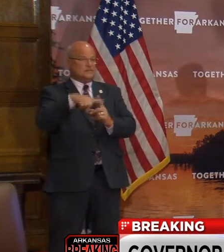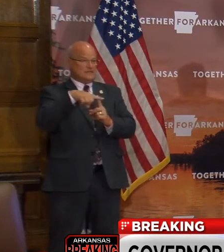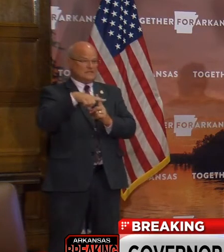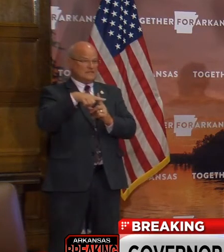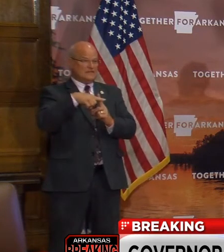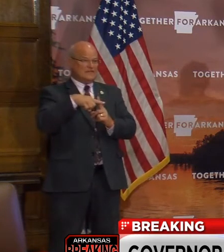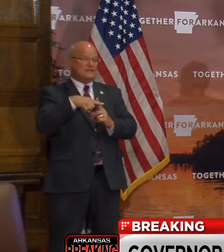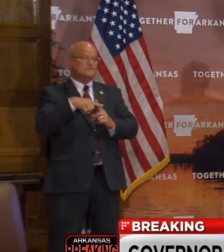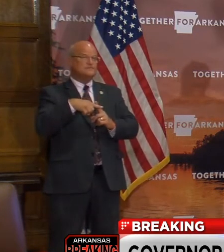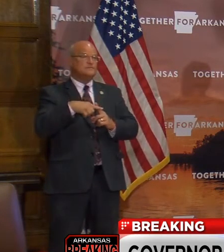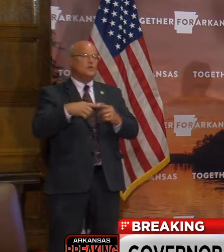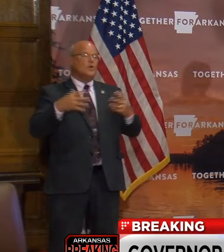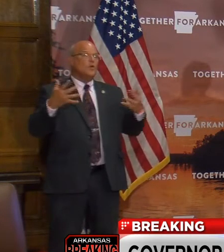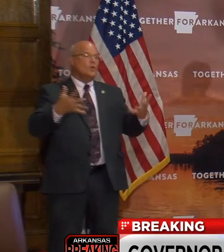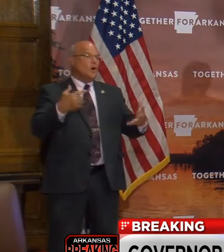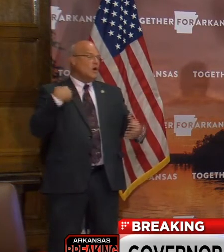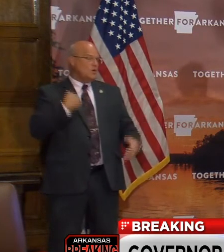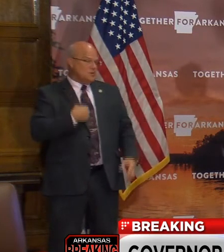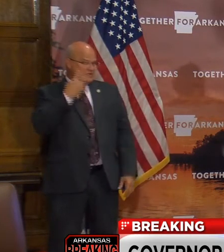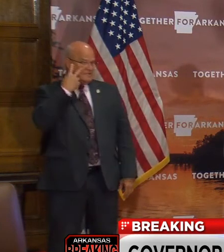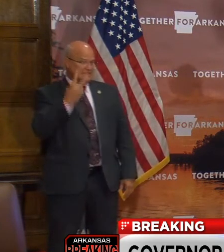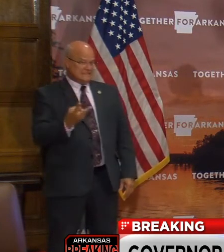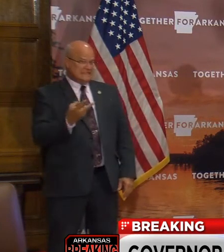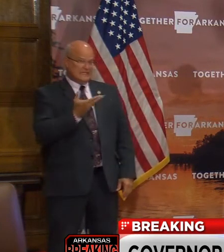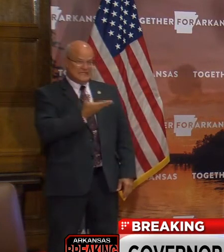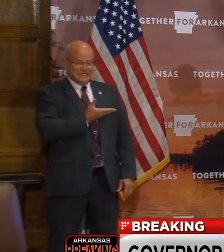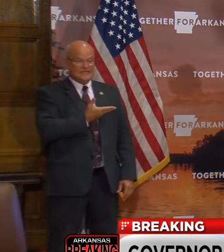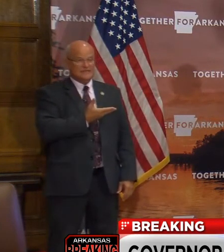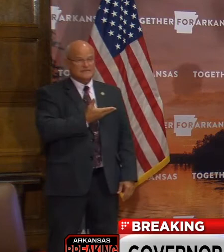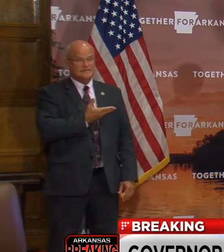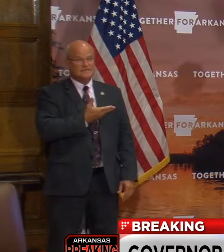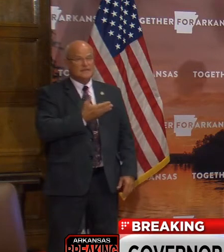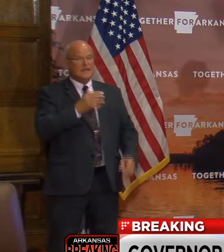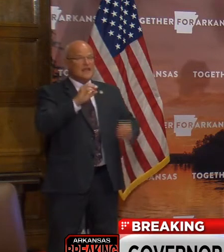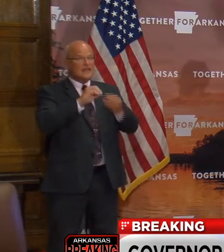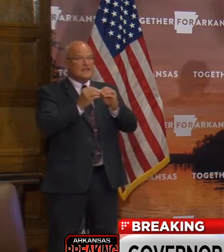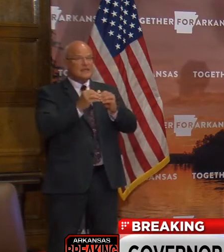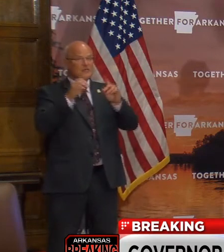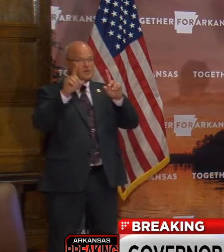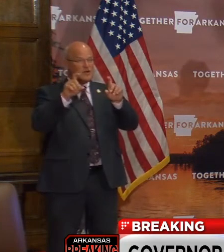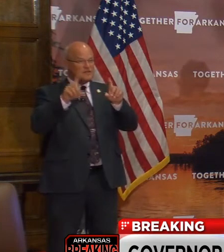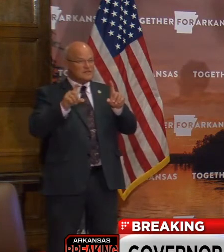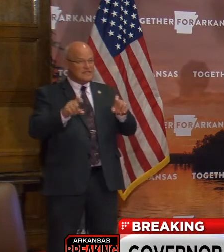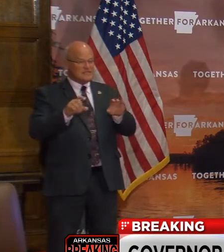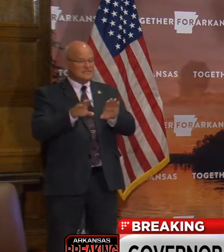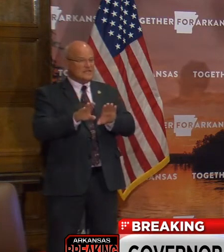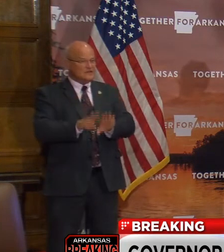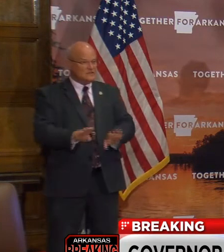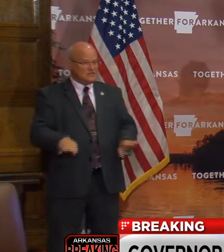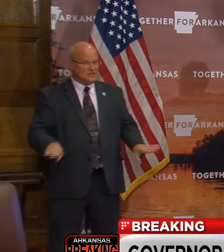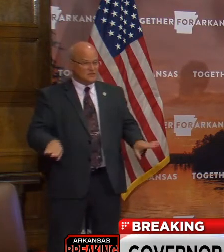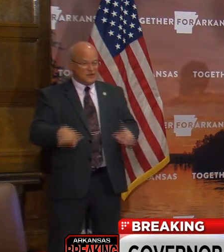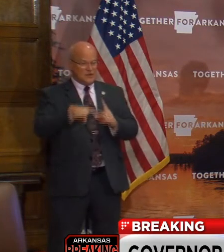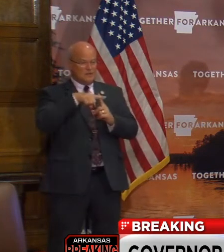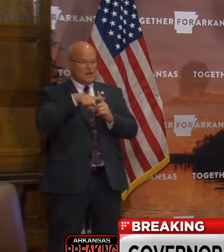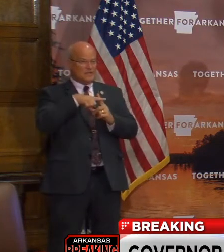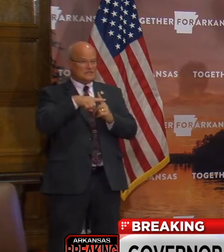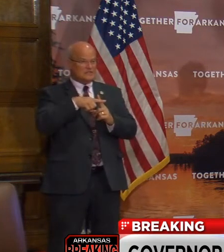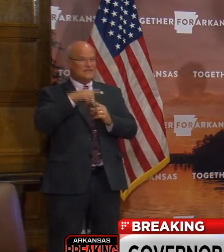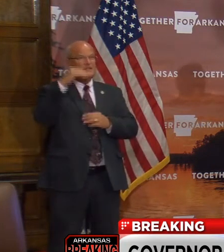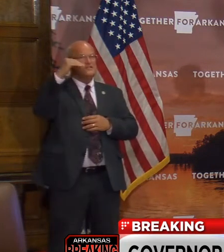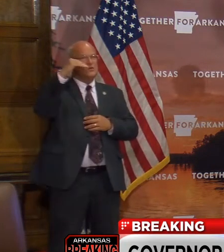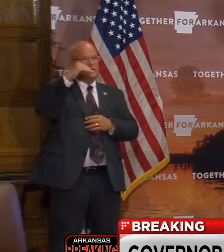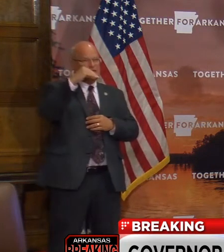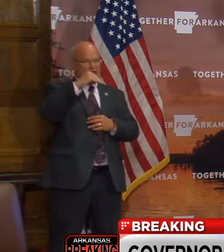So what we're seeing here is that the number of tests for children that are positive is going